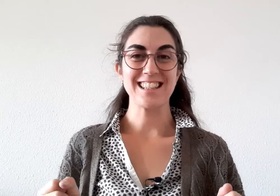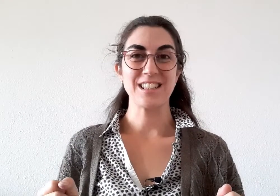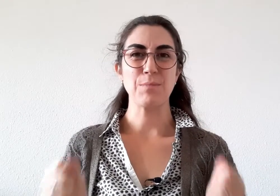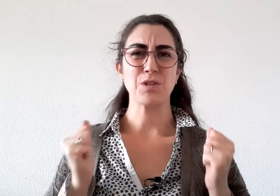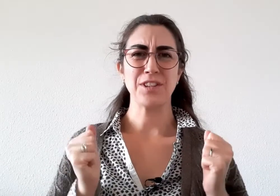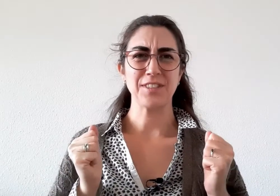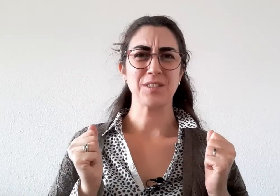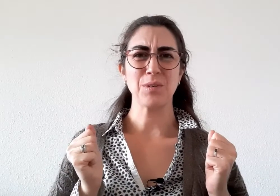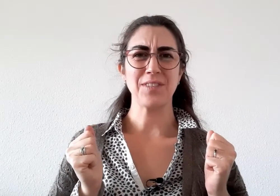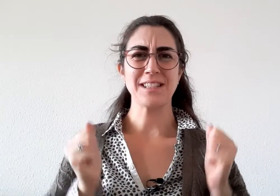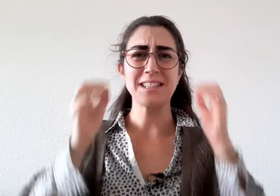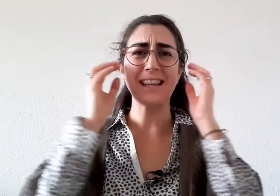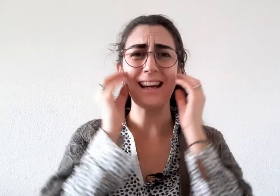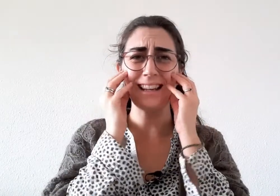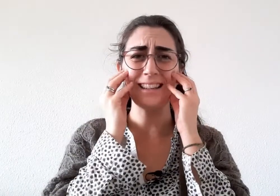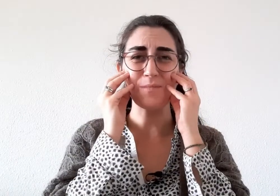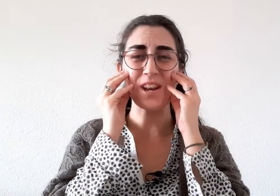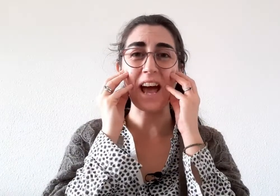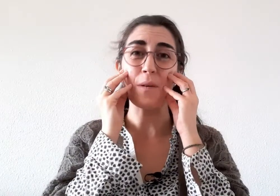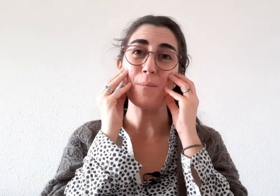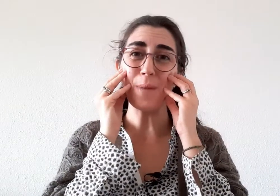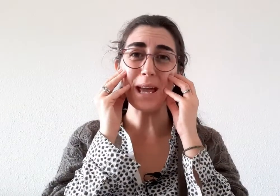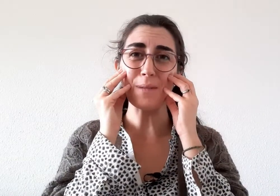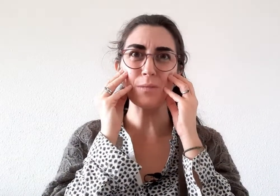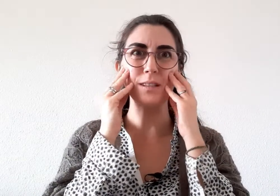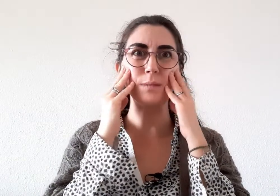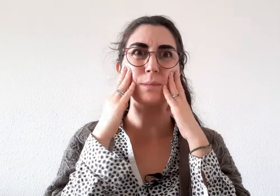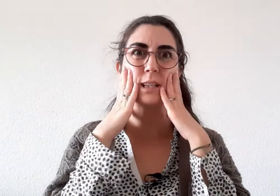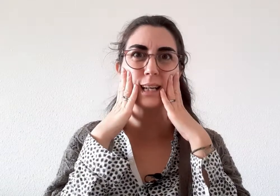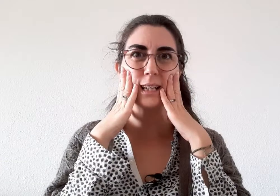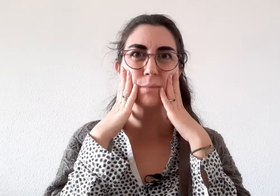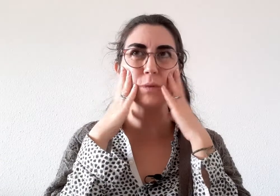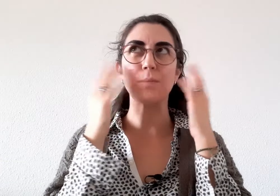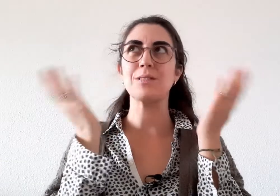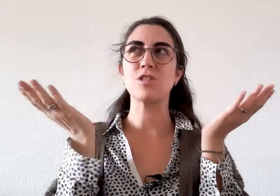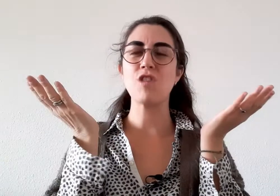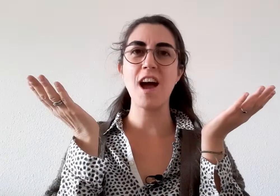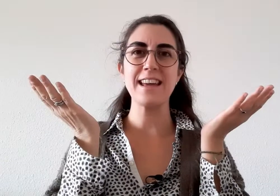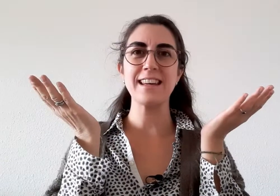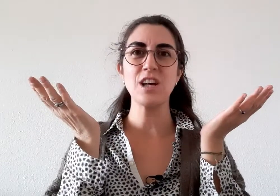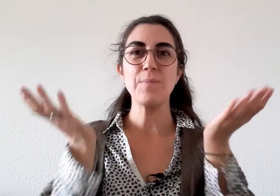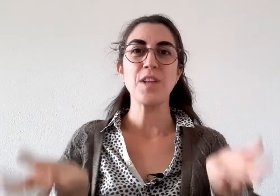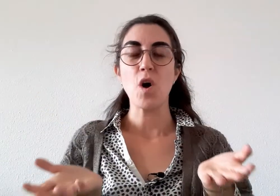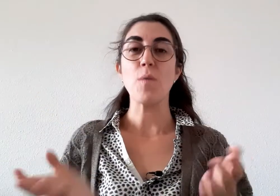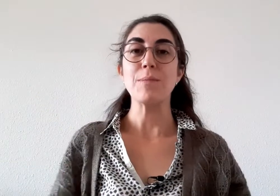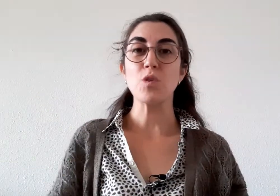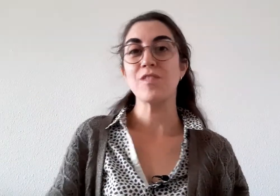but you're nervous. What have I done? I'm going to have a baby. Will this baby like me? What about the crying? Or maybe you already